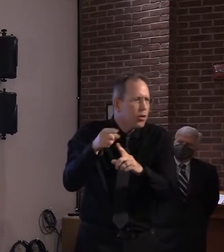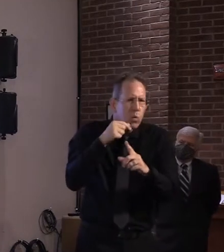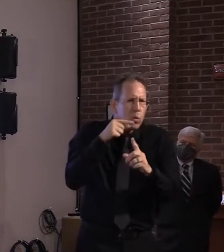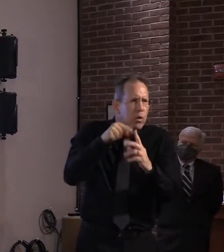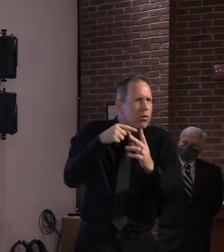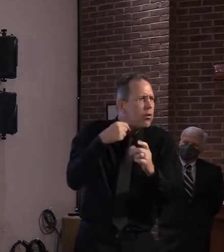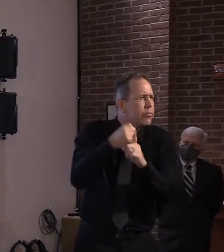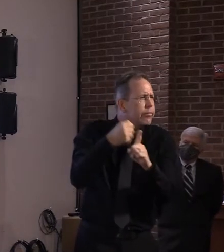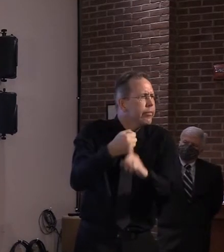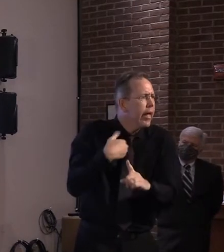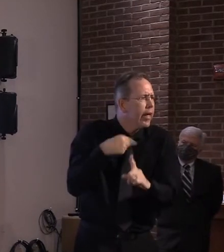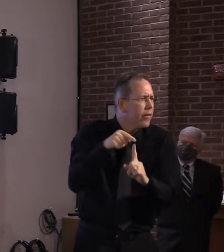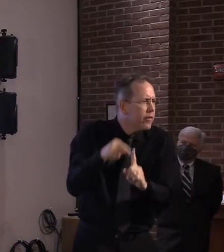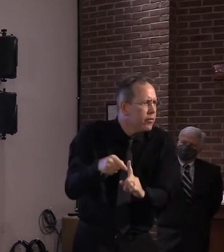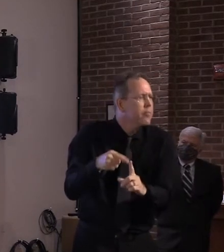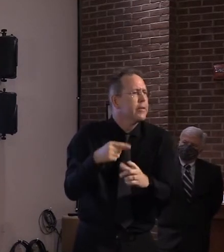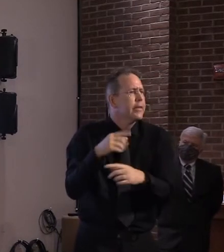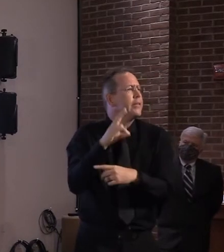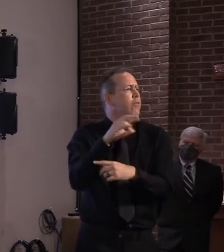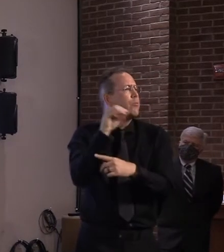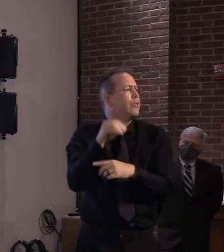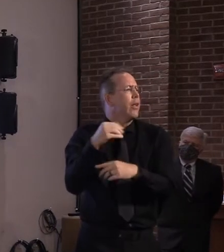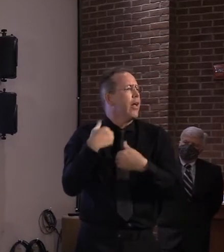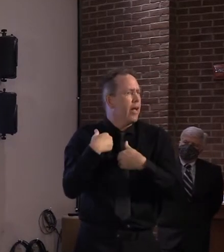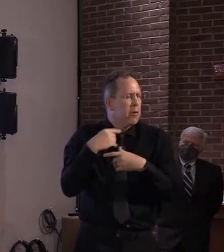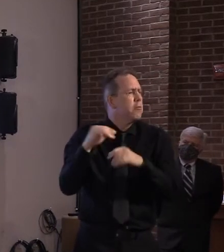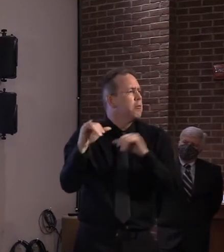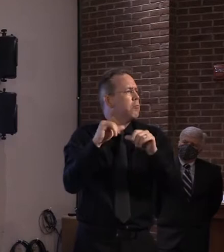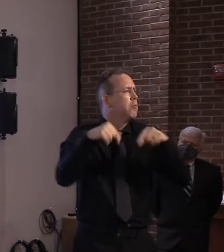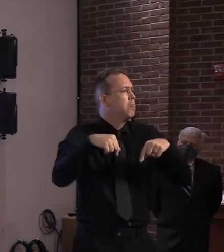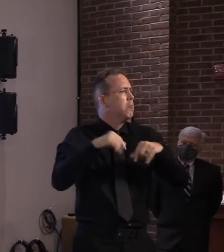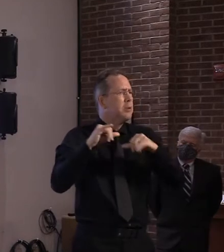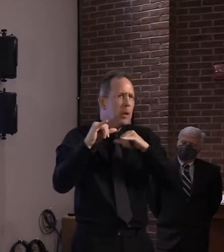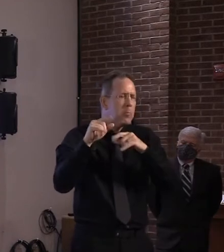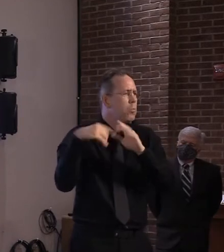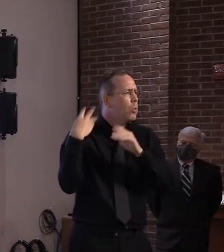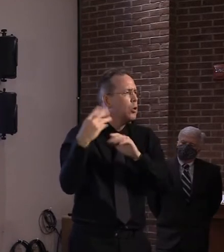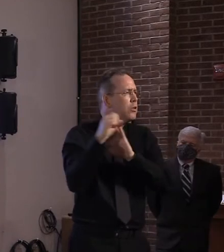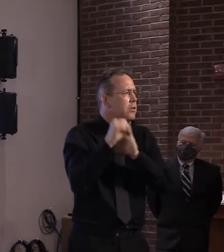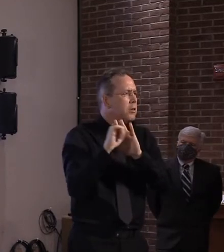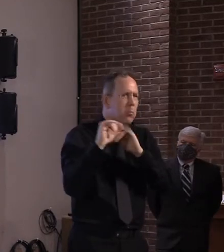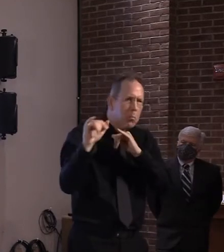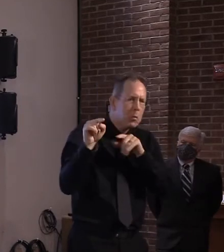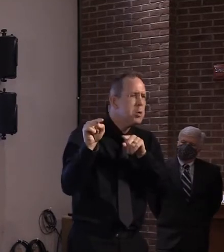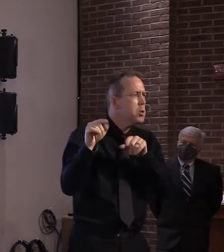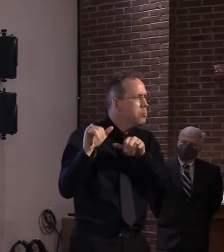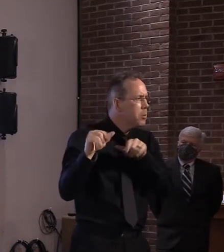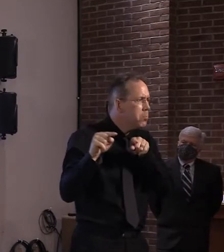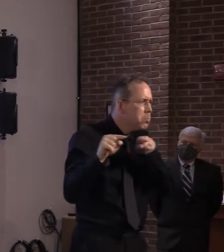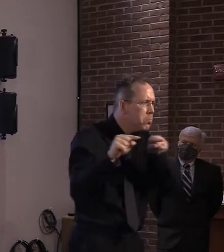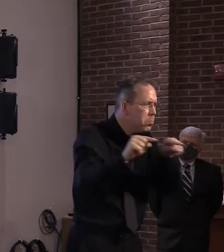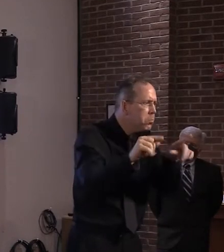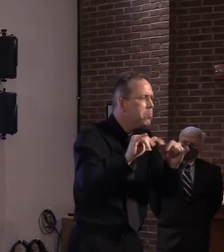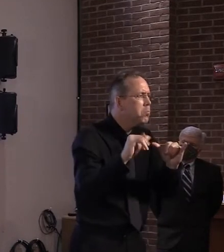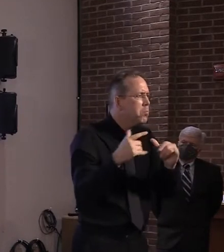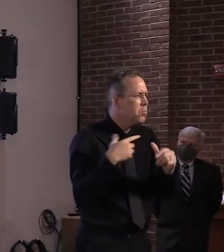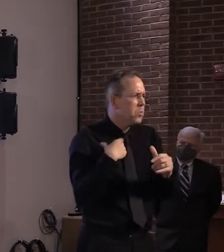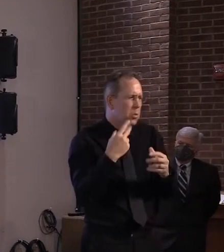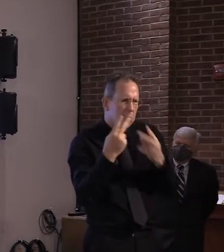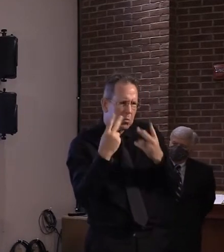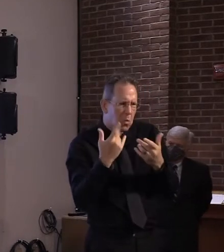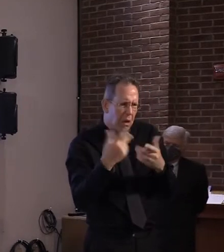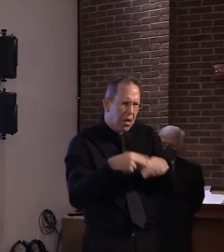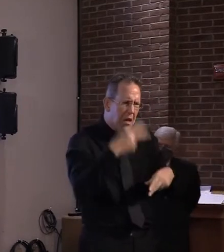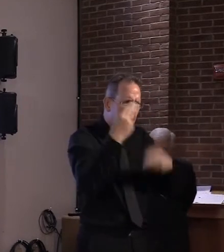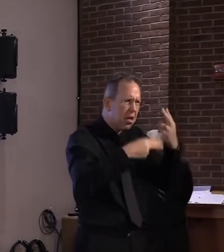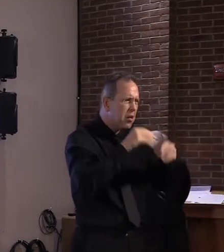Why do we see these kinds of phenomena? I think everyone recognizes these are frontline workers quite often.